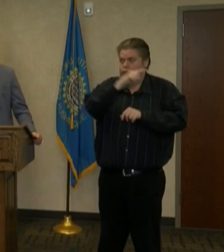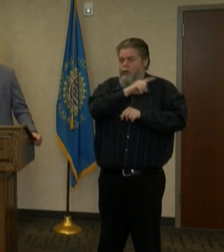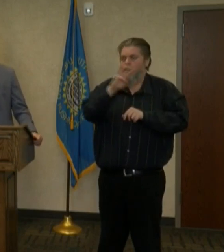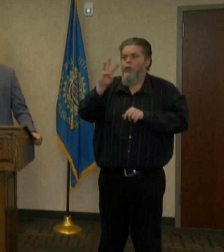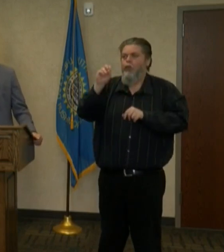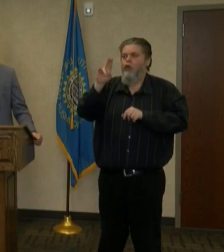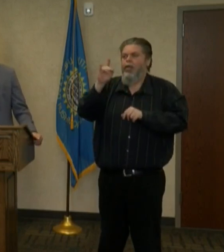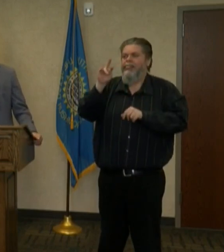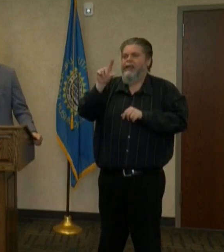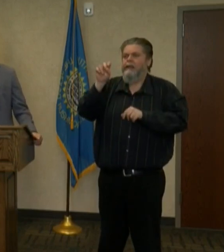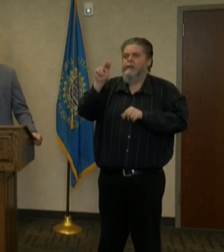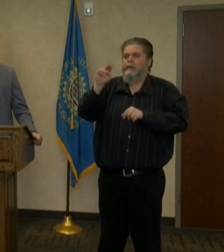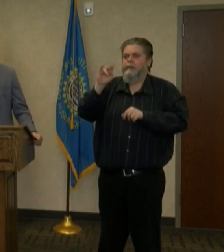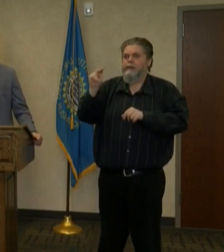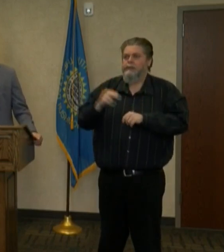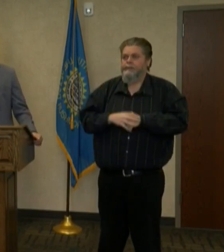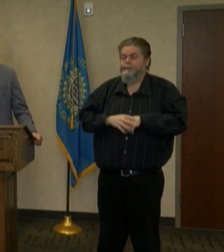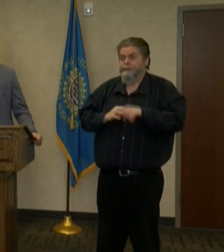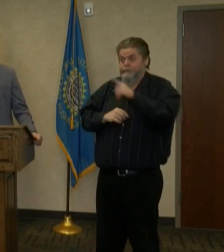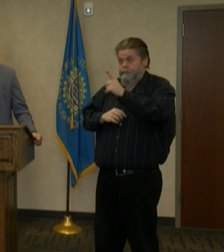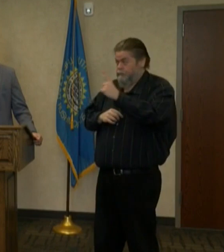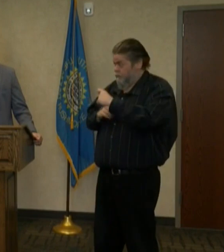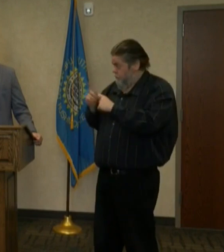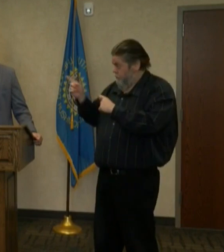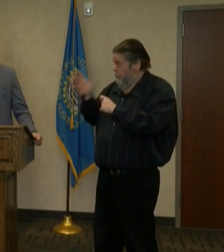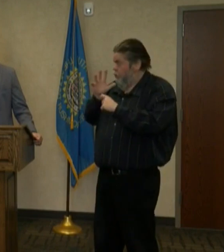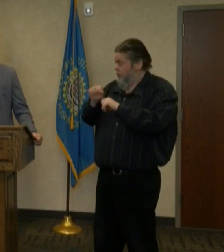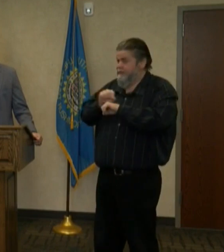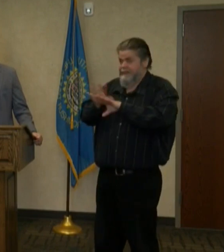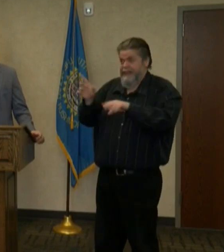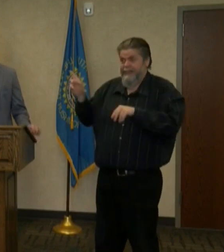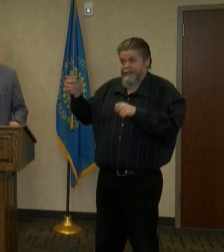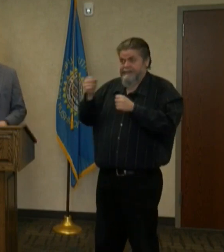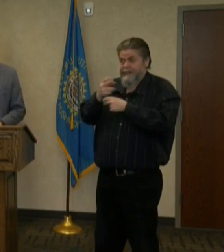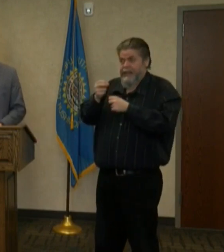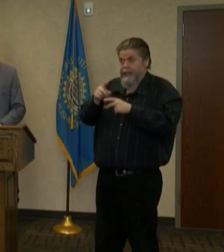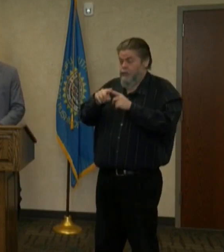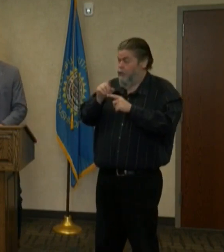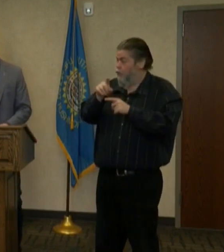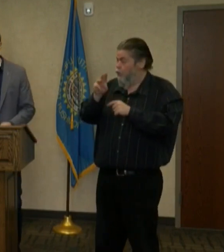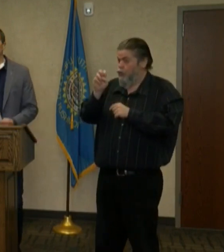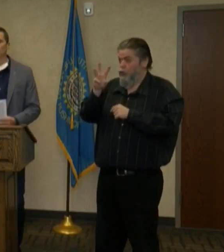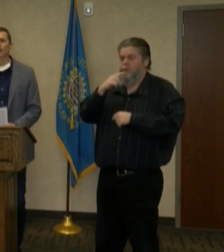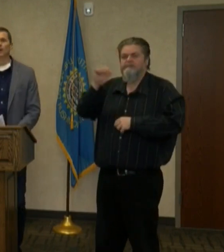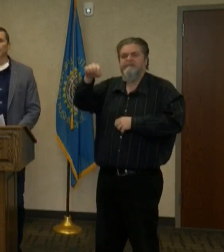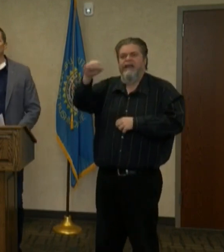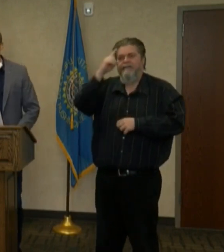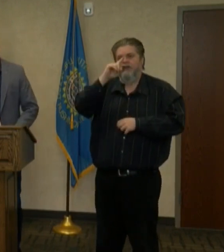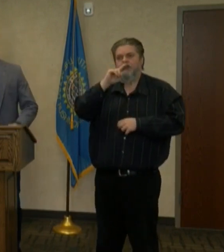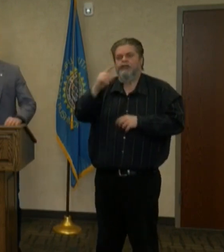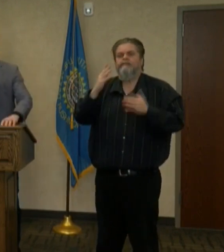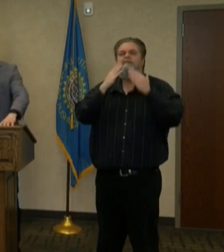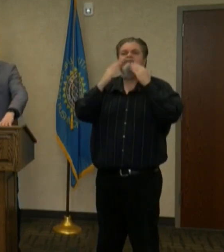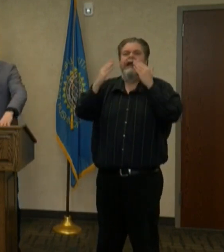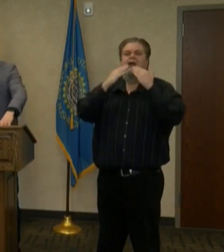Worthington. Will these slides be available to our news directors? We'll make the slides available, you bet. Thank you, guys. Have a great day.